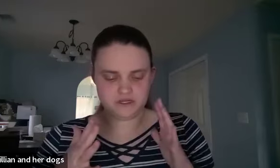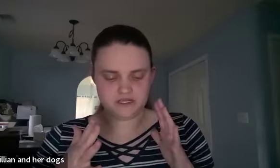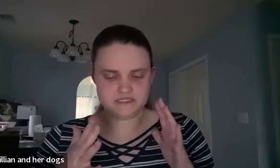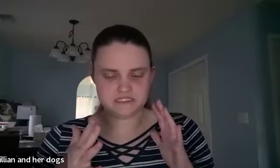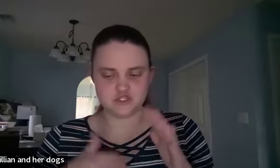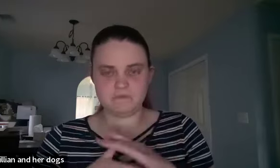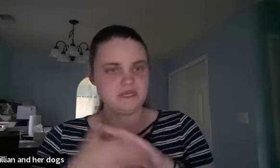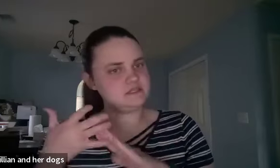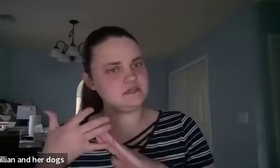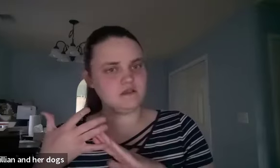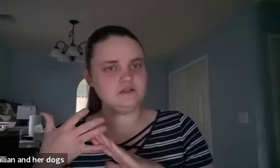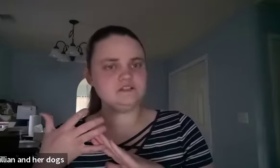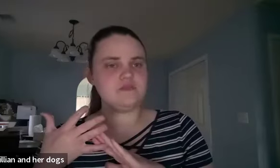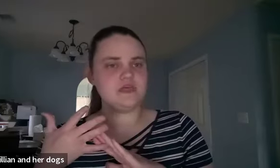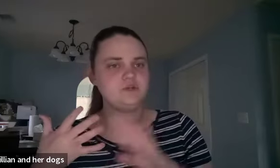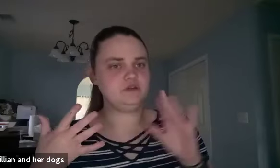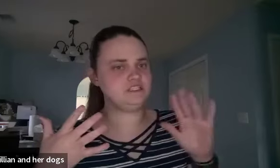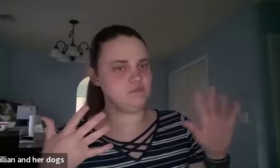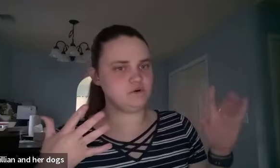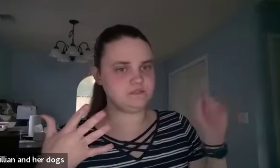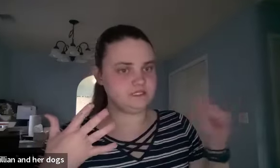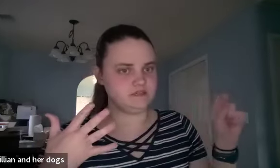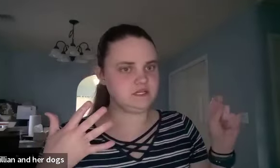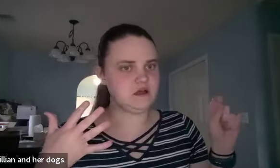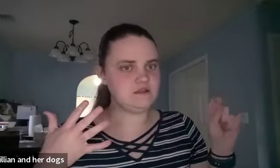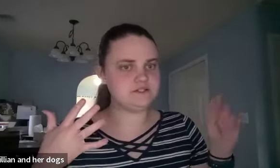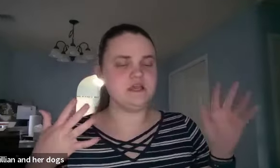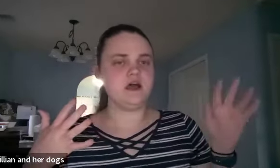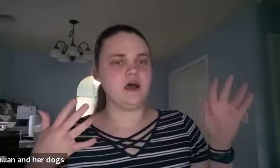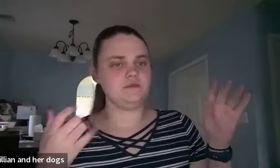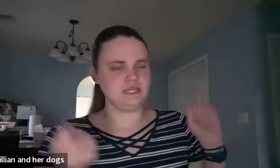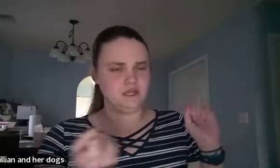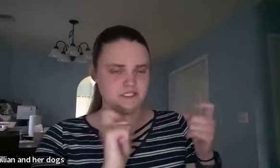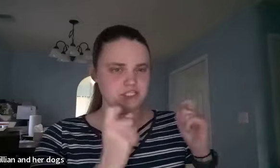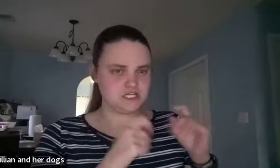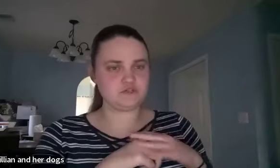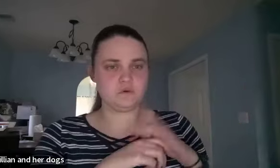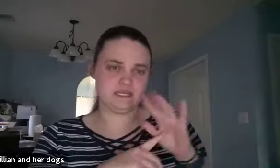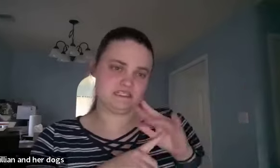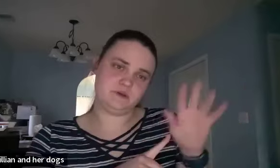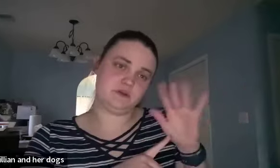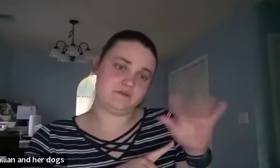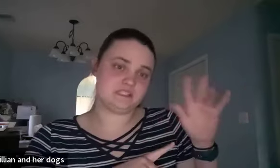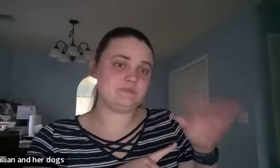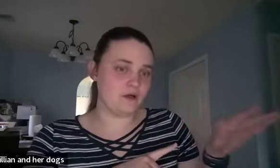work is it's the basic colors, and then when you get to more specific colors, it kind of changes or it gets to be where you have to spell